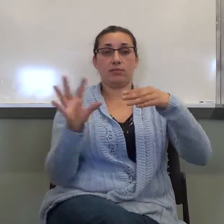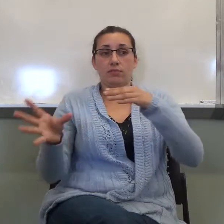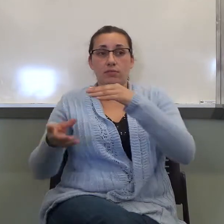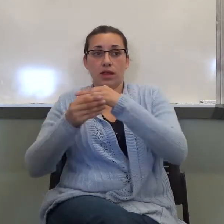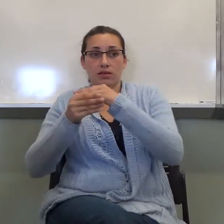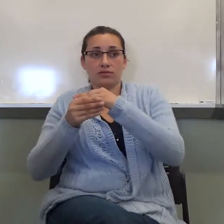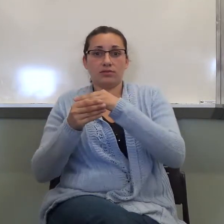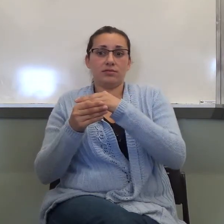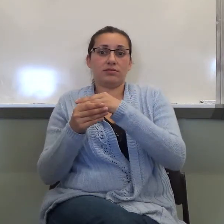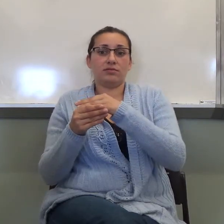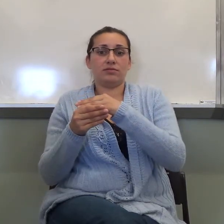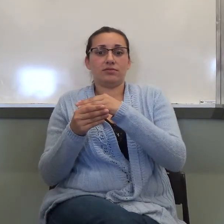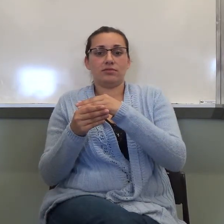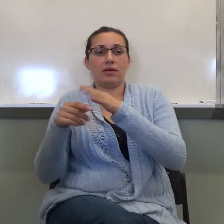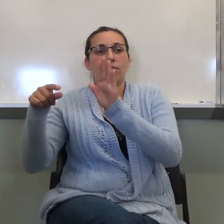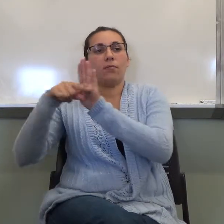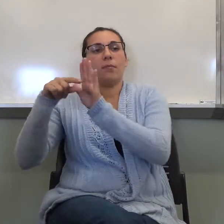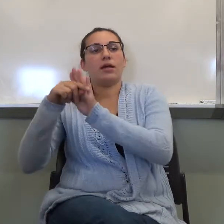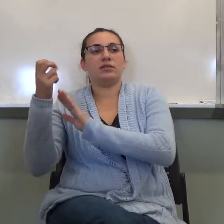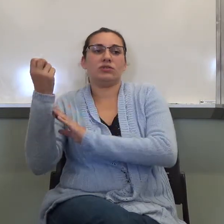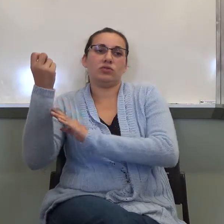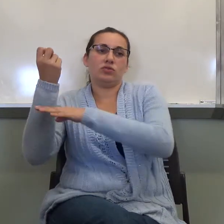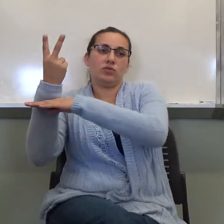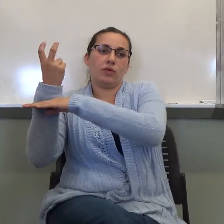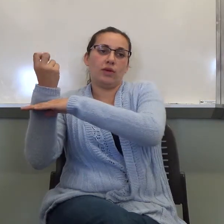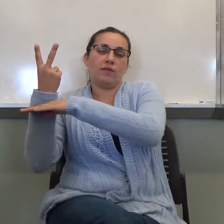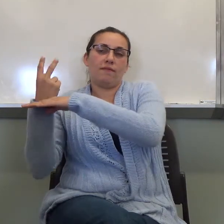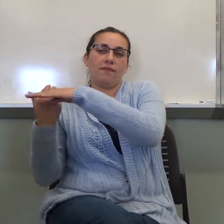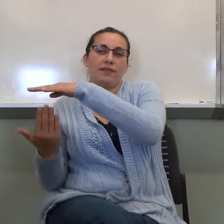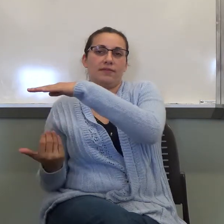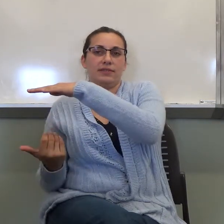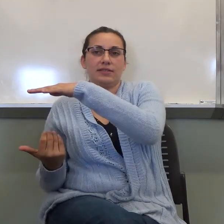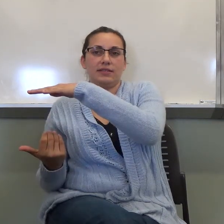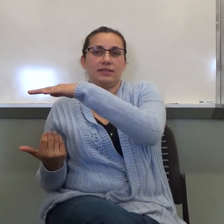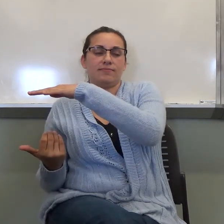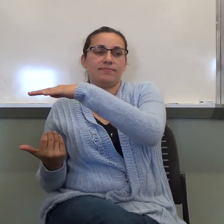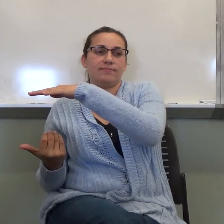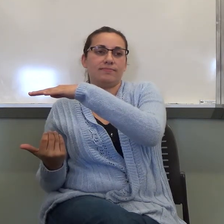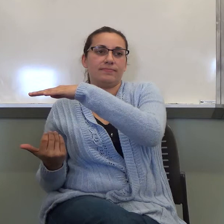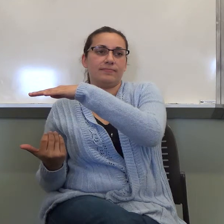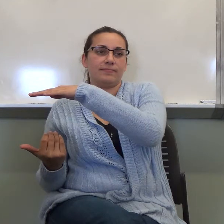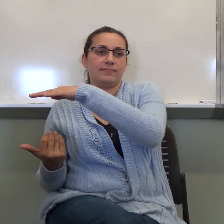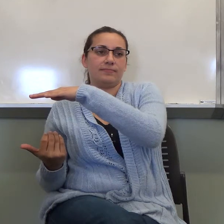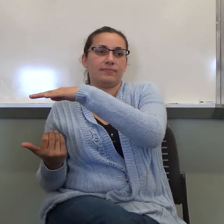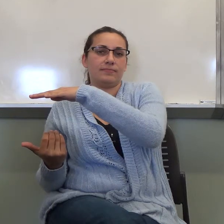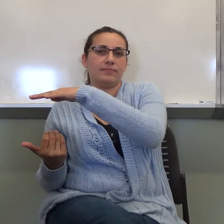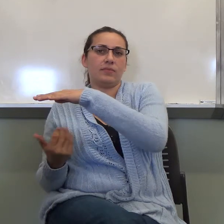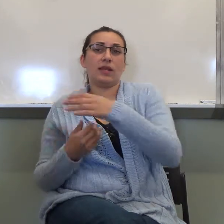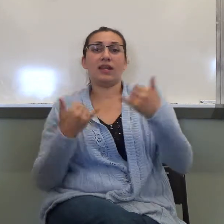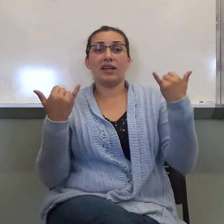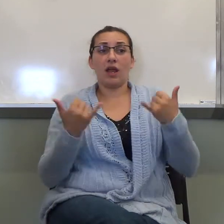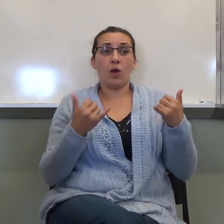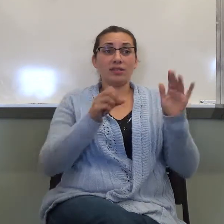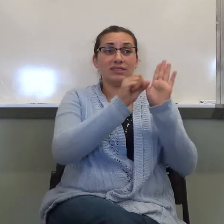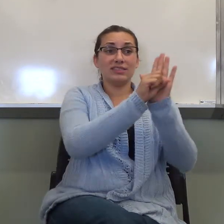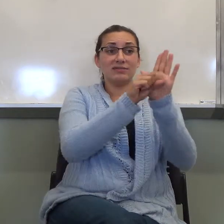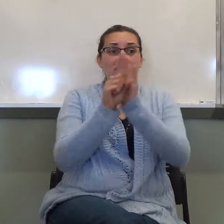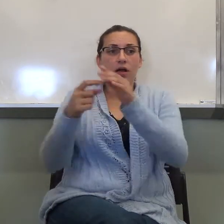a minus 12 15s. Okay, now we've got opposite signs, and opposite signs